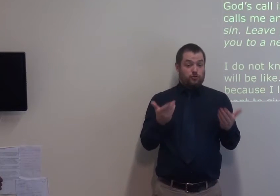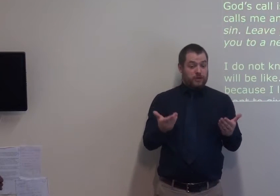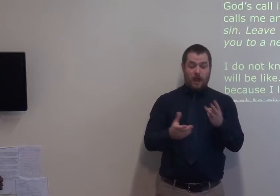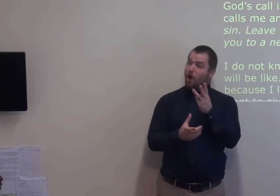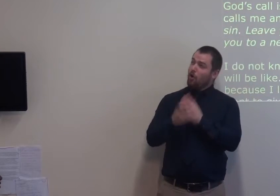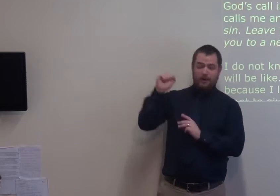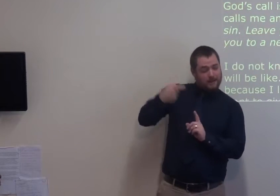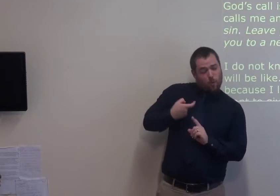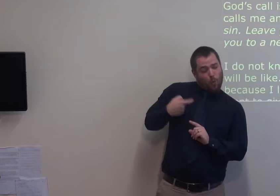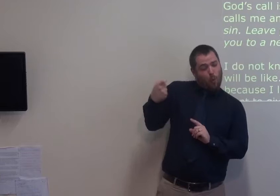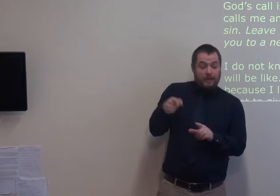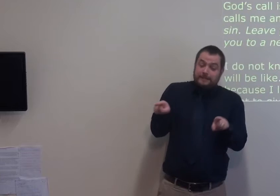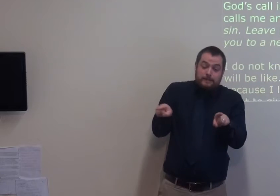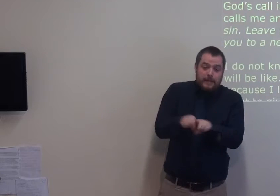God's call is the same today.